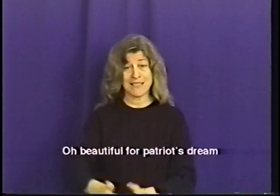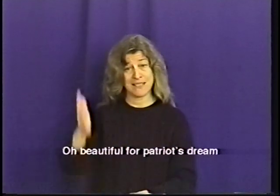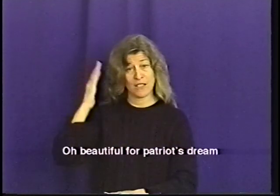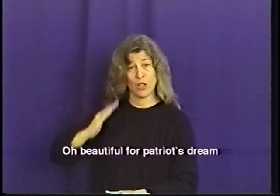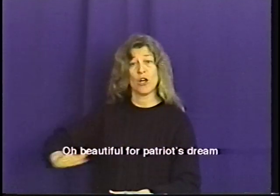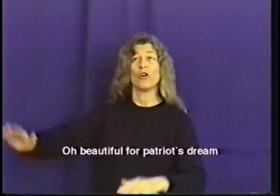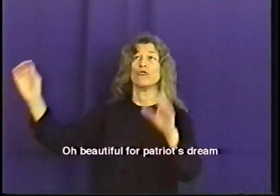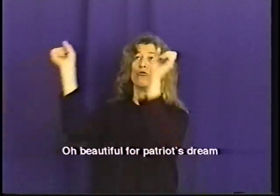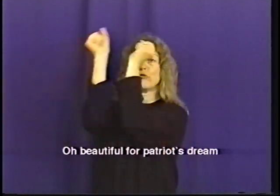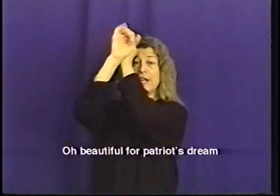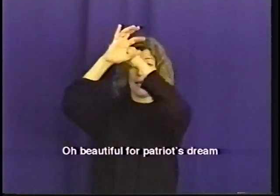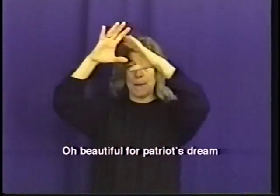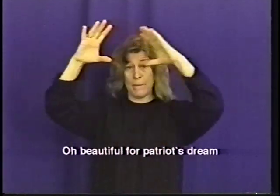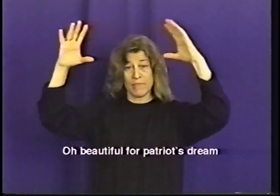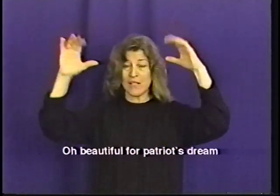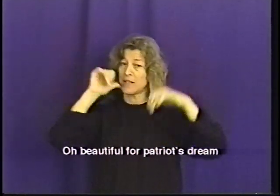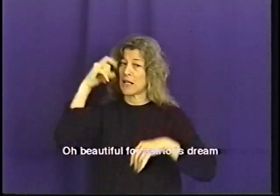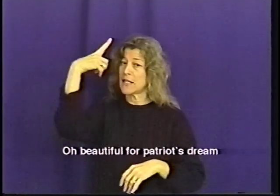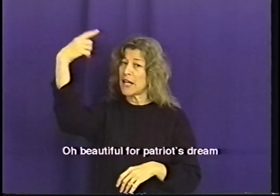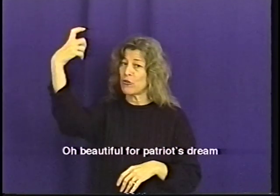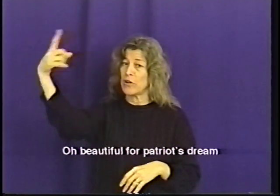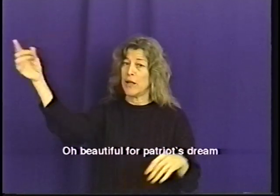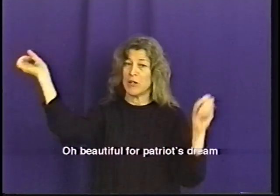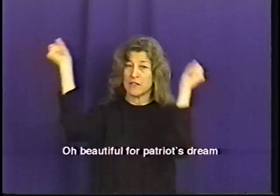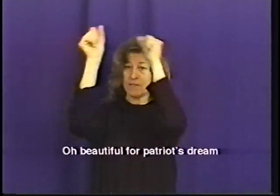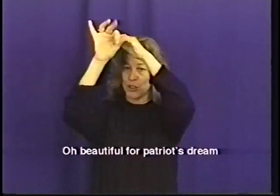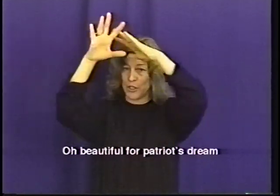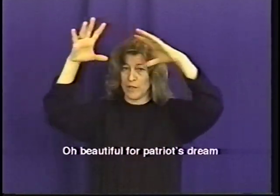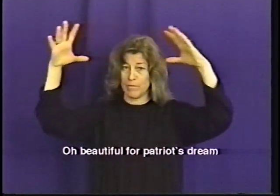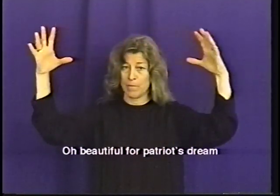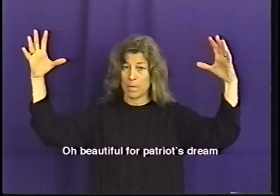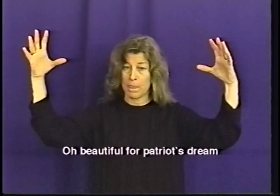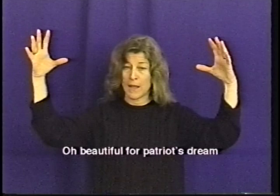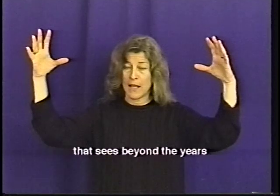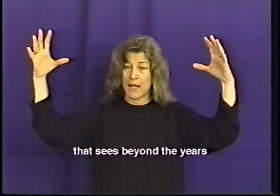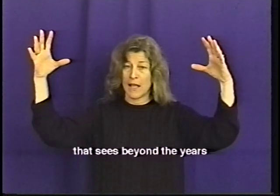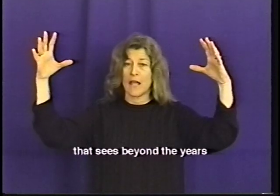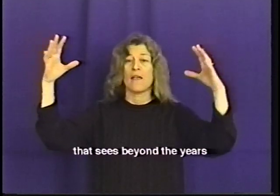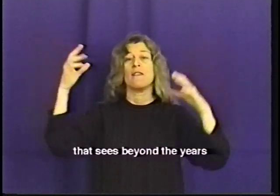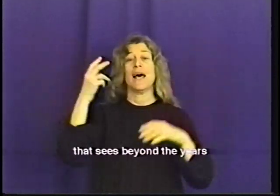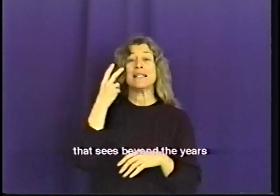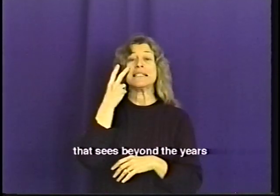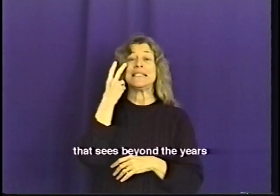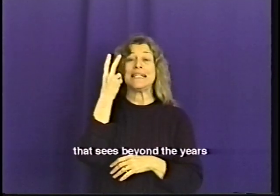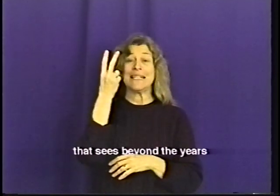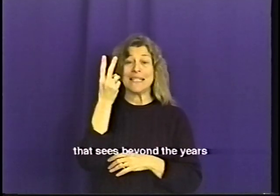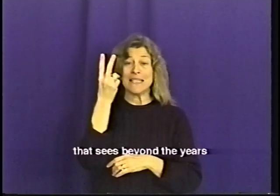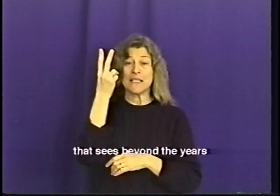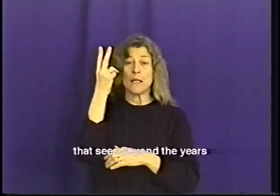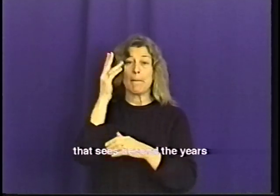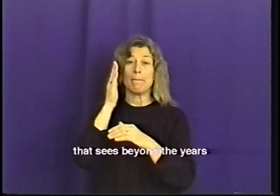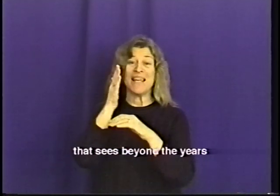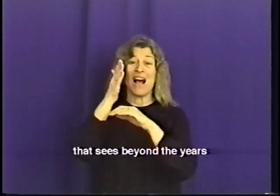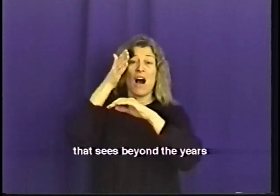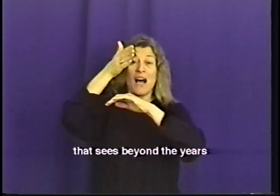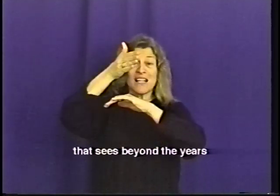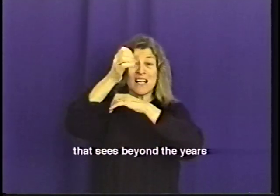Patriots dream. It's not a night dream, it's a vision that sees beyond